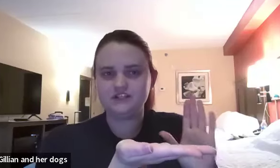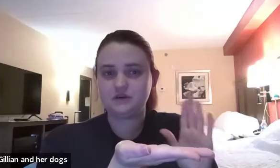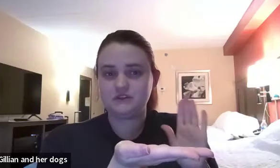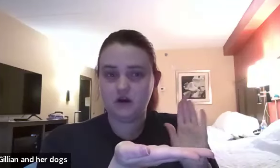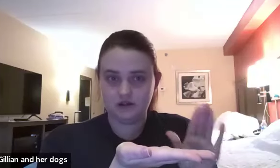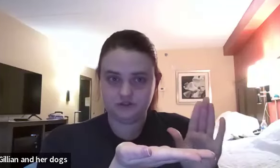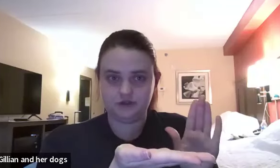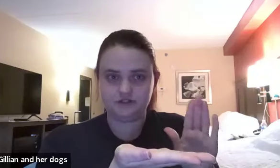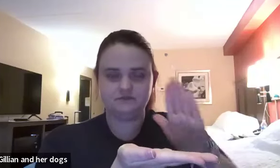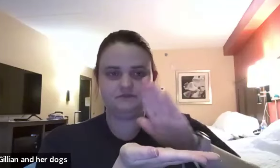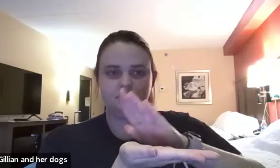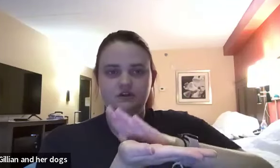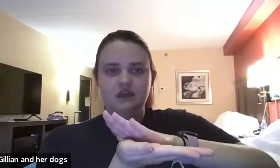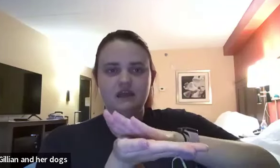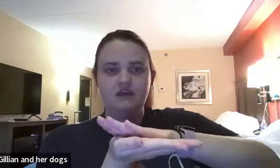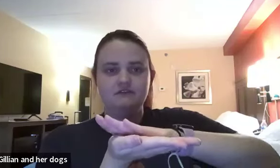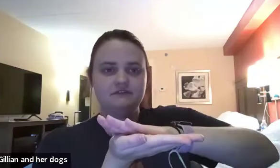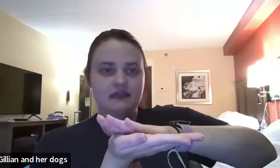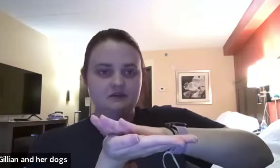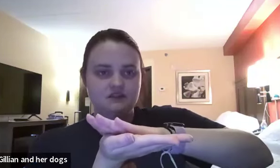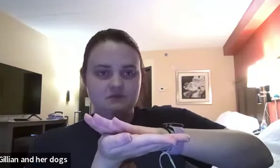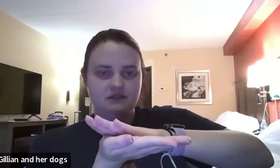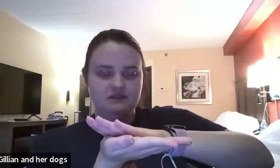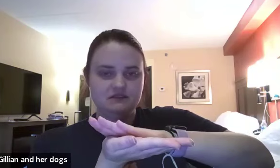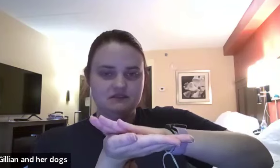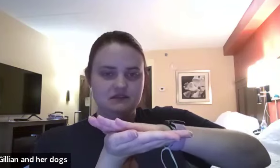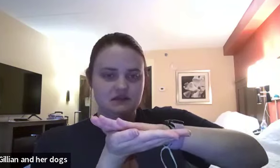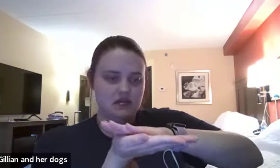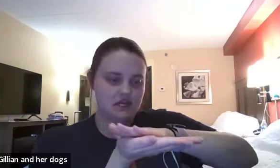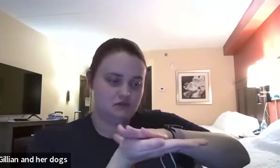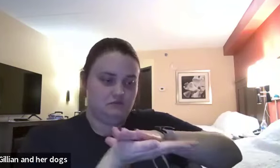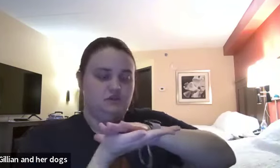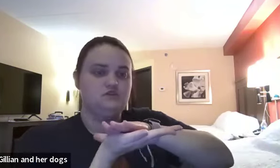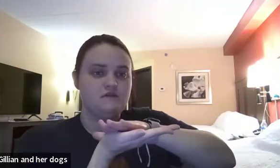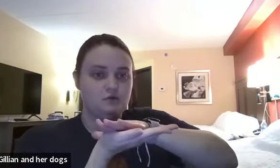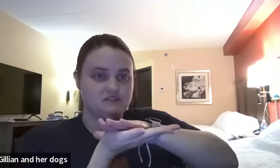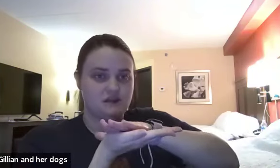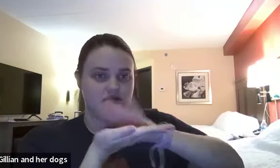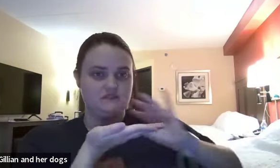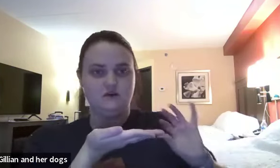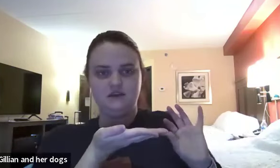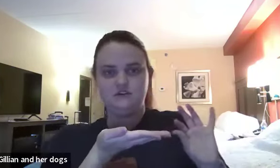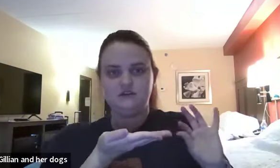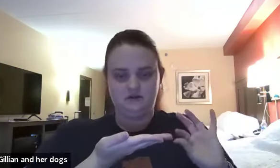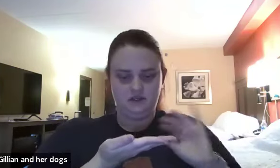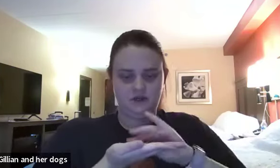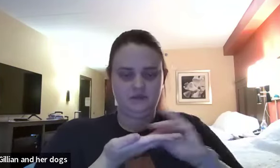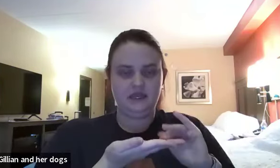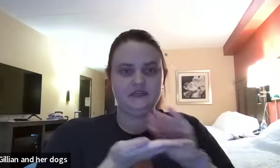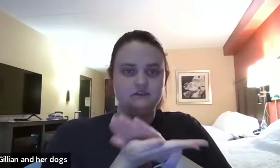start with college first. You're gonna kind of have it flat on top like this, and you do have it more sideways. So I know it's hard to tell here, but my hand is a little